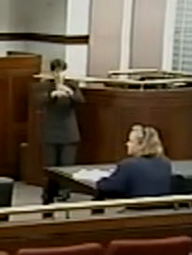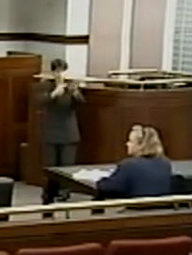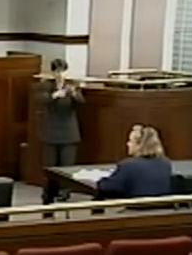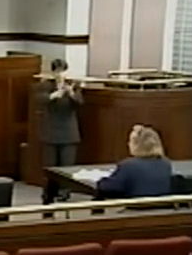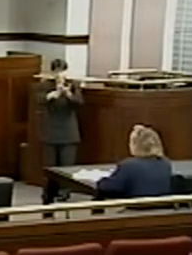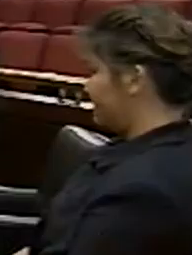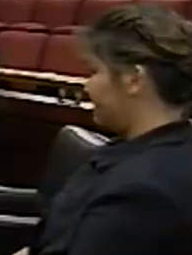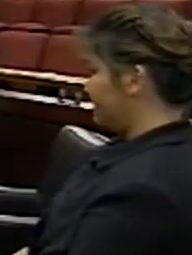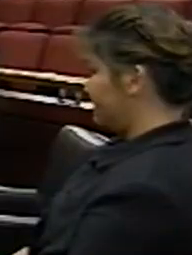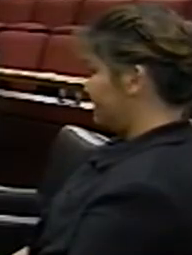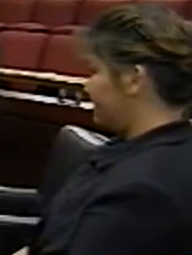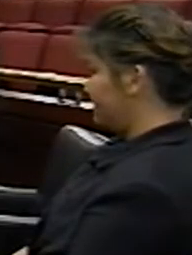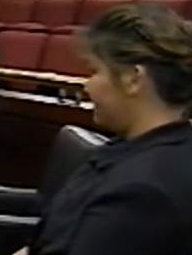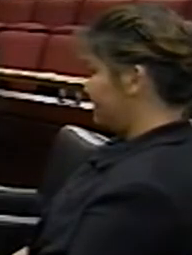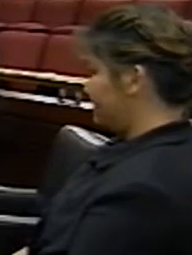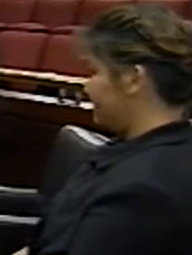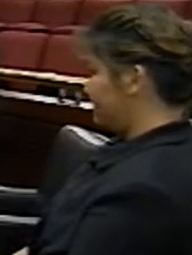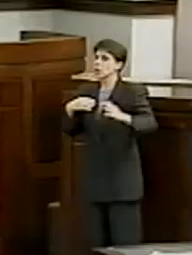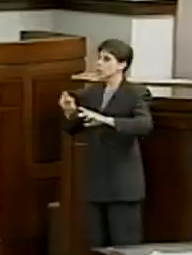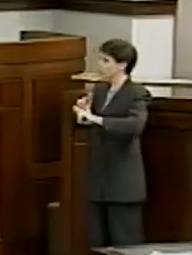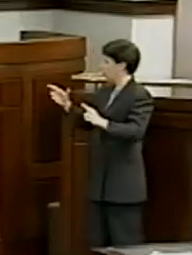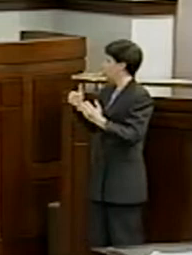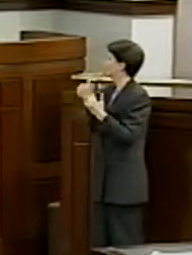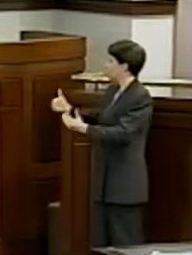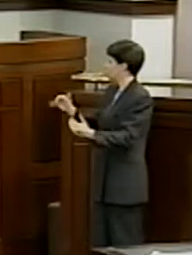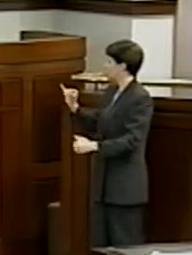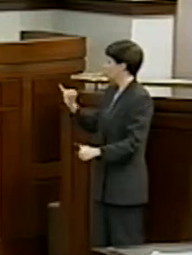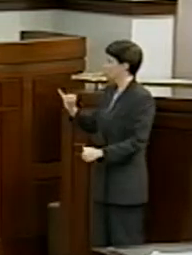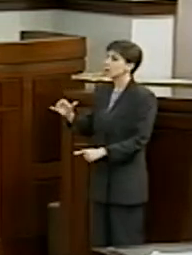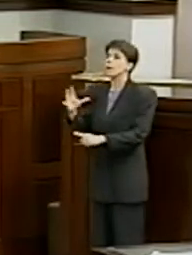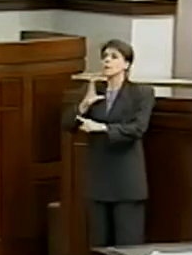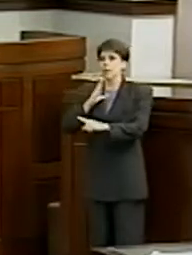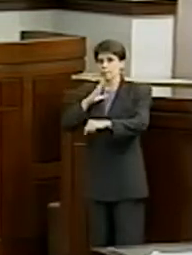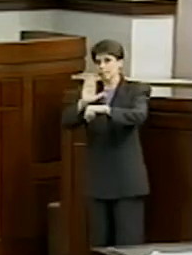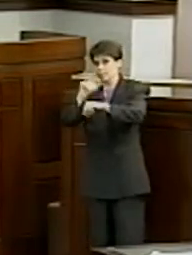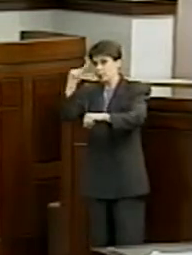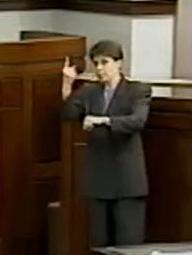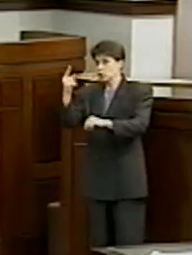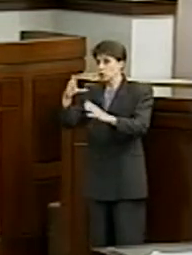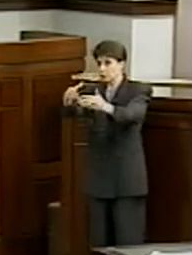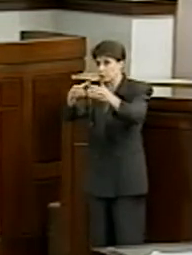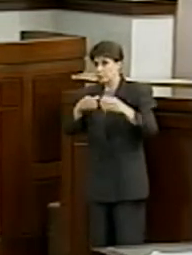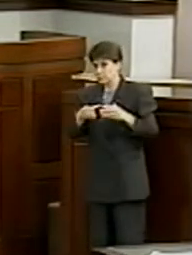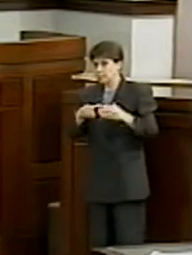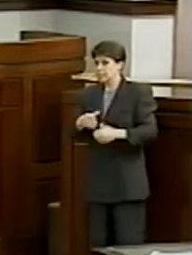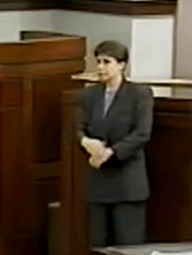ready to proceed. The state is ready as well, Your Honor. Okay, then let's bring in our first group.